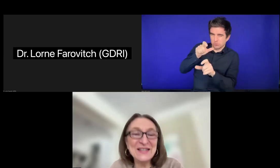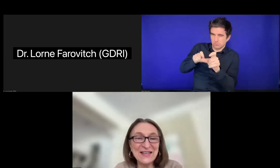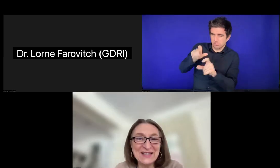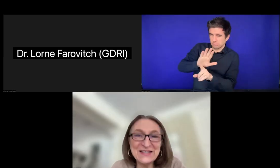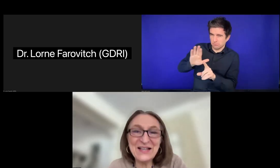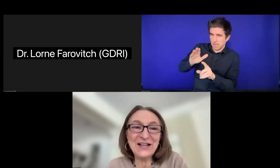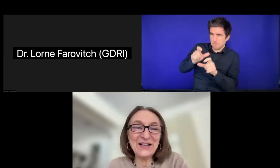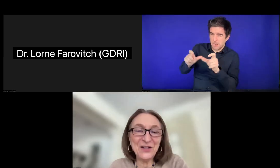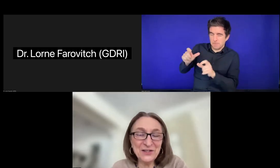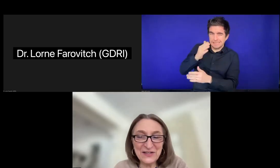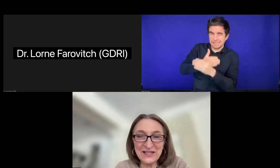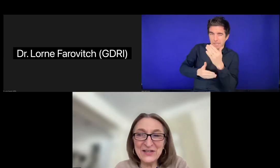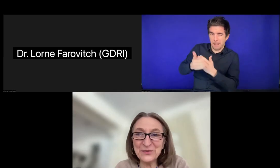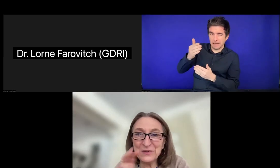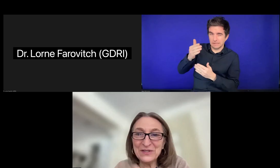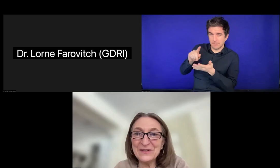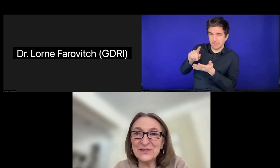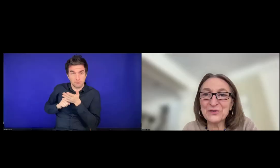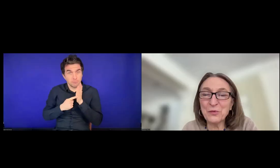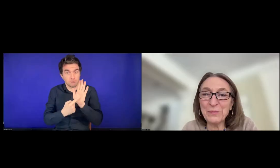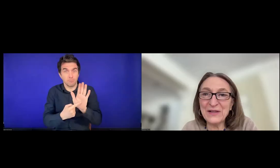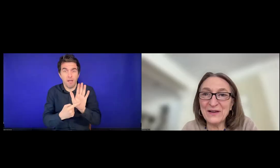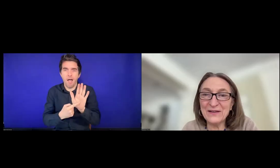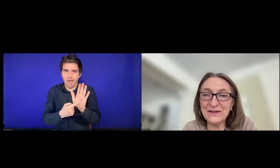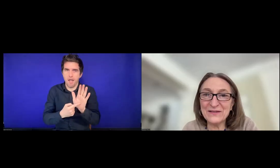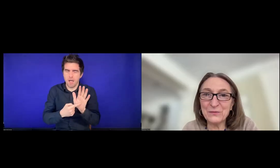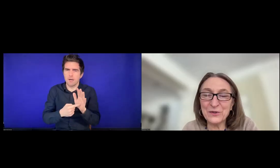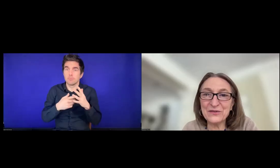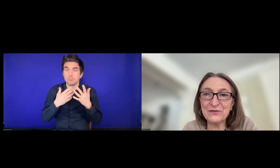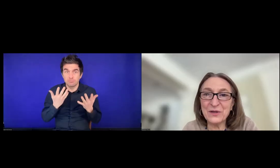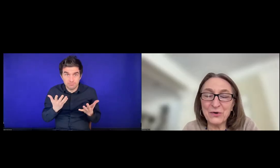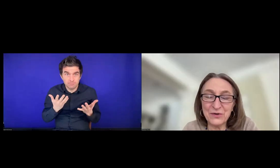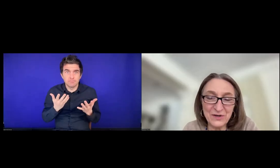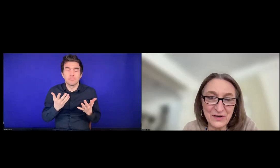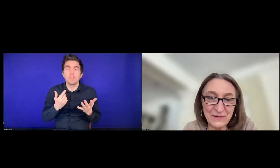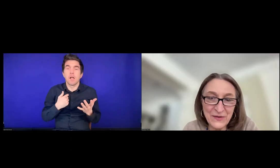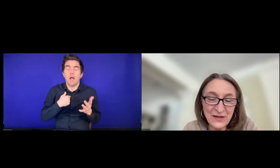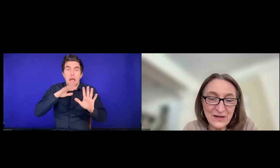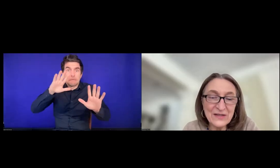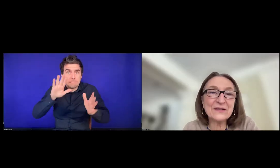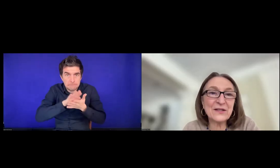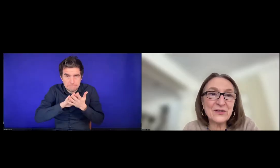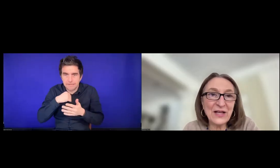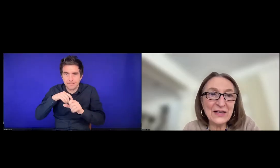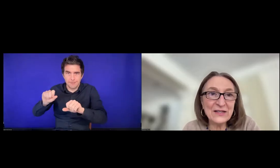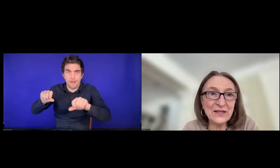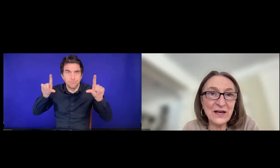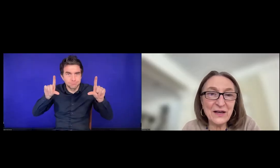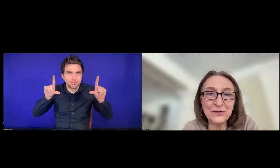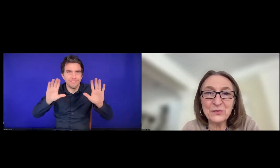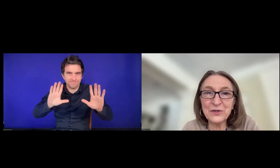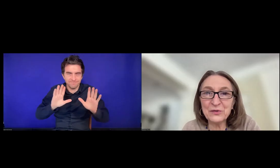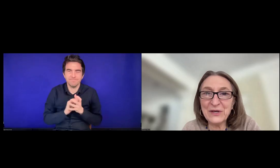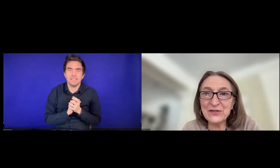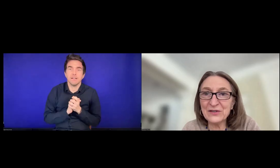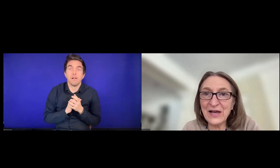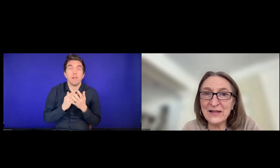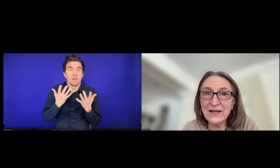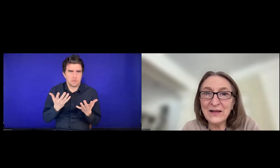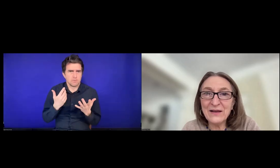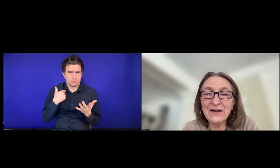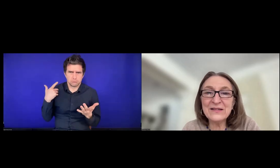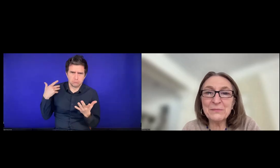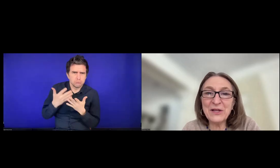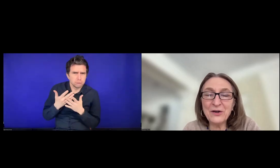We dedicated a lot of attention within this group and this work stream on intersectionality. I also want to mention